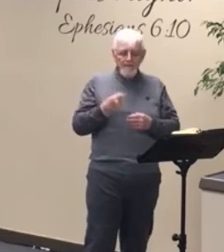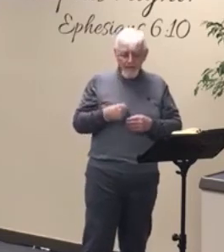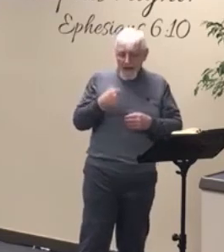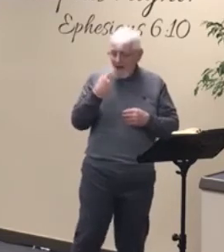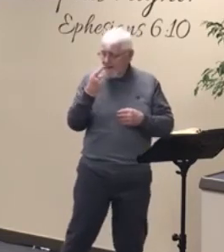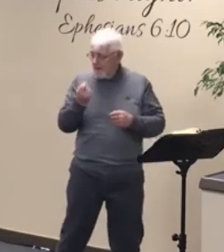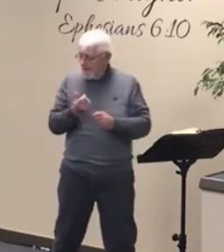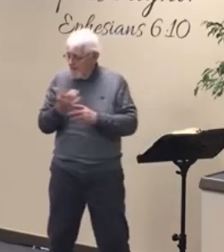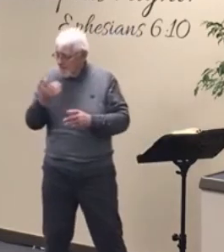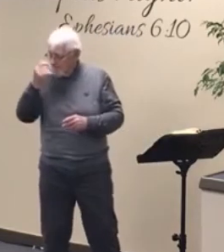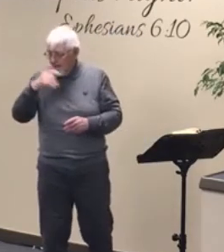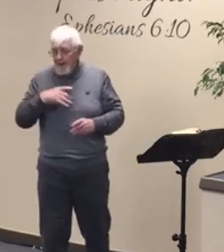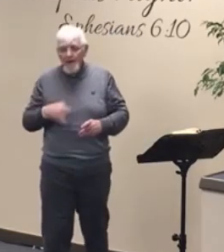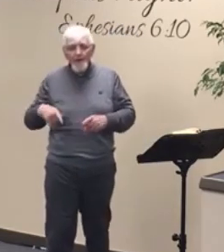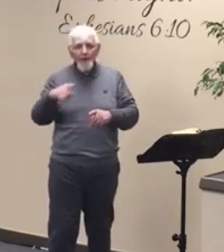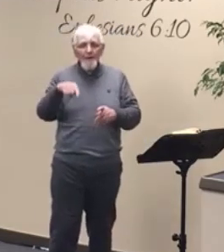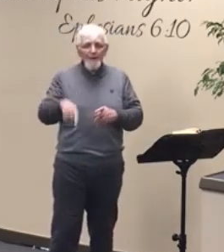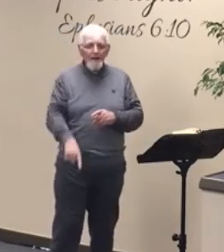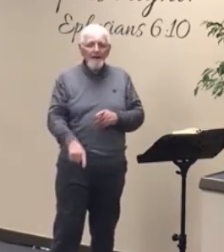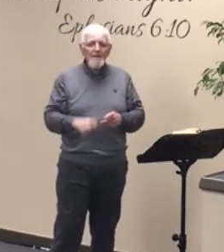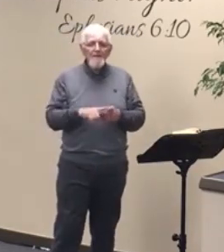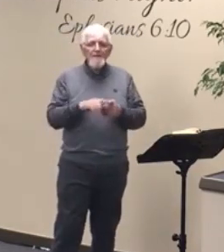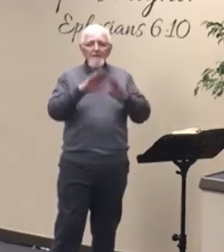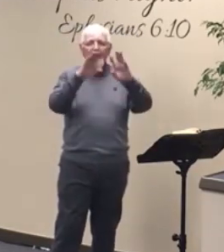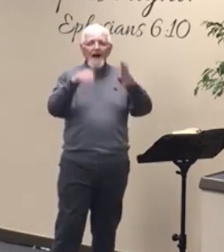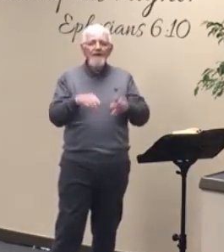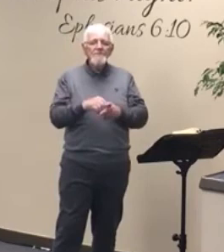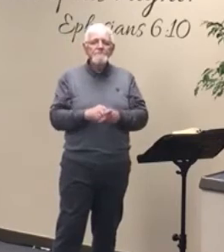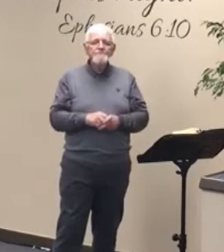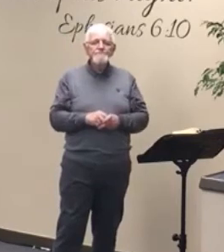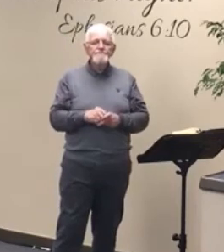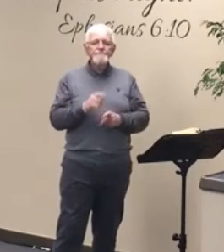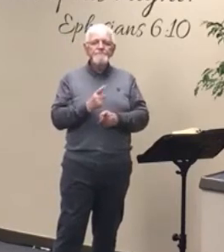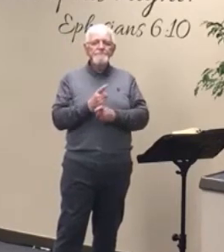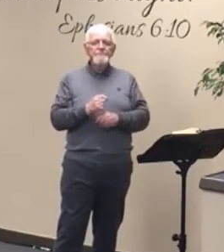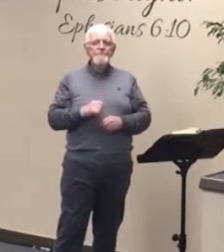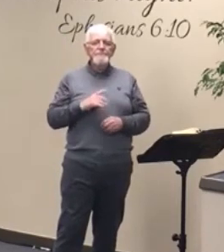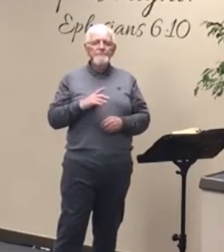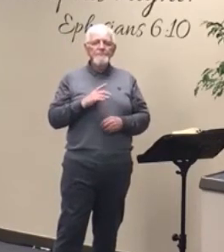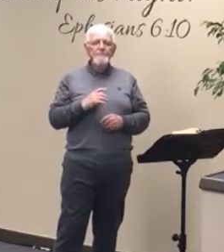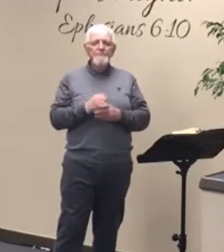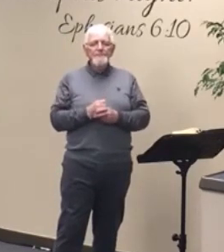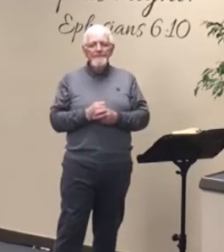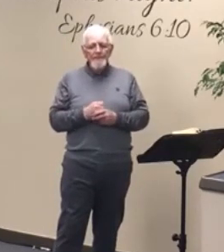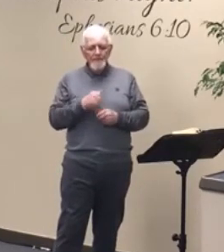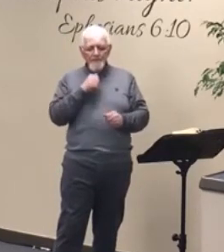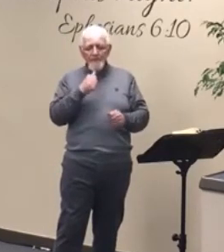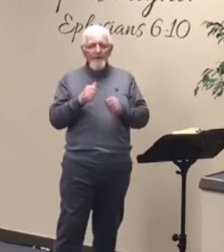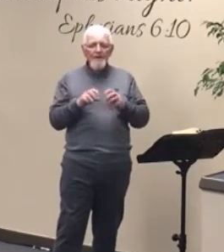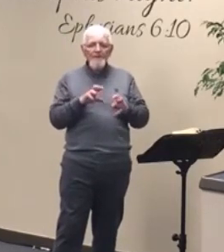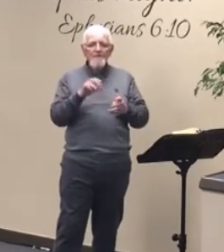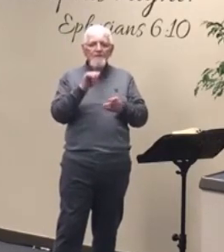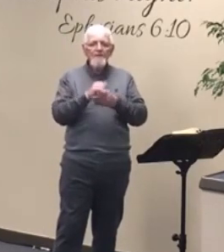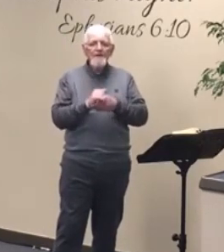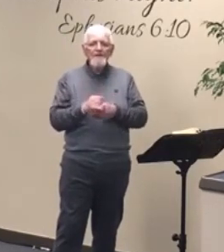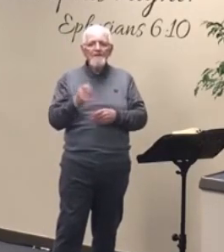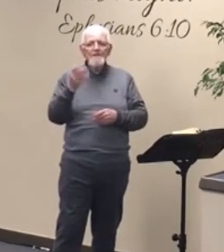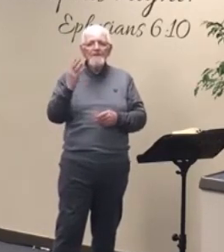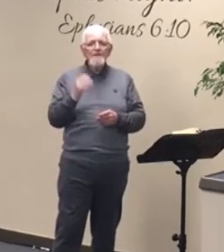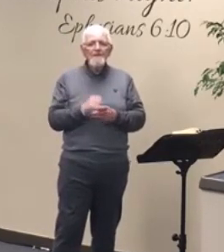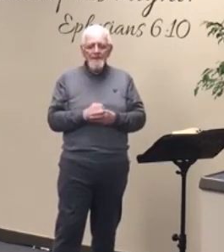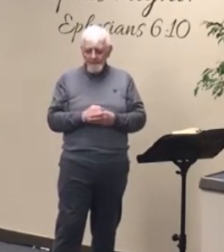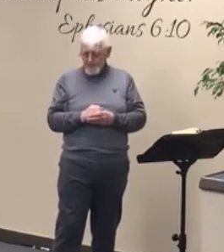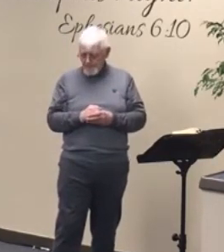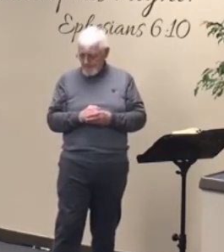I tell you, this man went down to his house justified. Remember the Pharisee praying, oh, I'm not like other men, right? And the unjust man over there praying, God, I'm a wicked